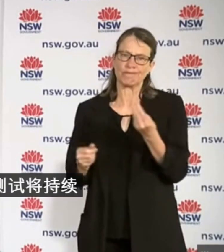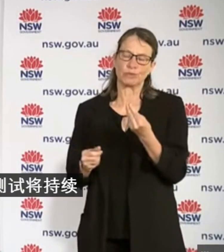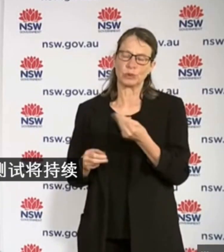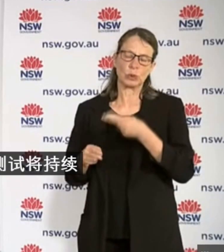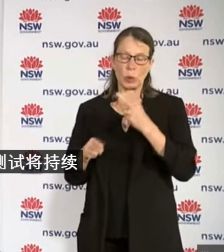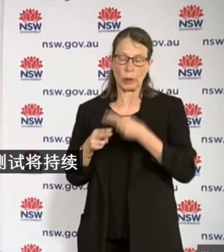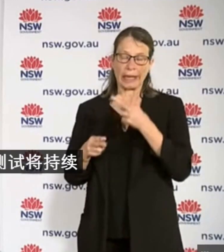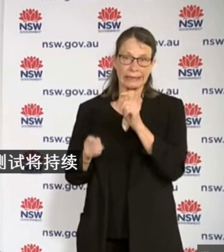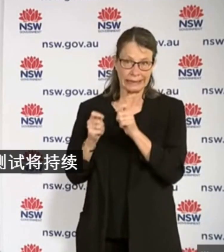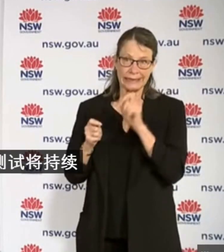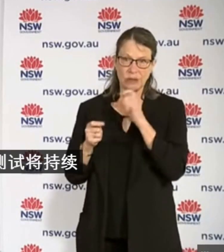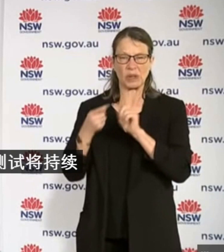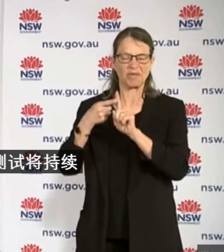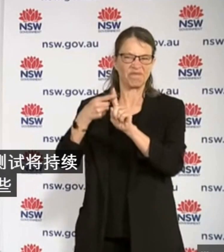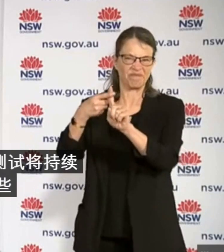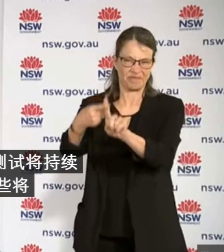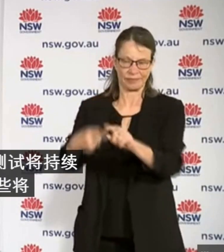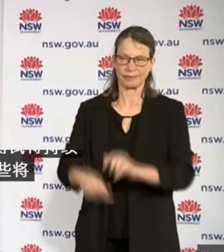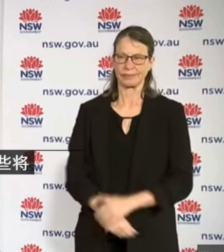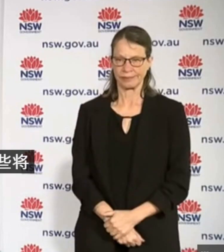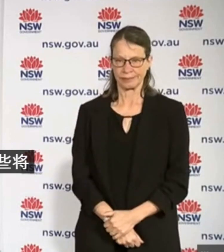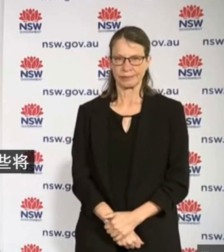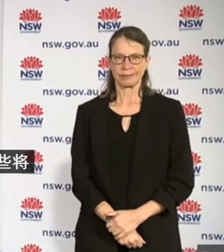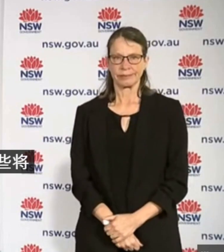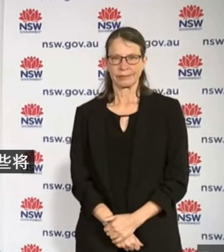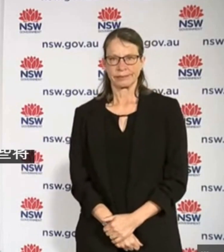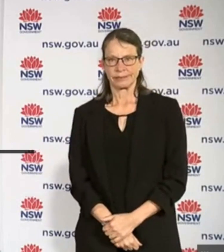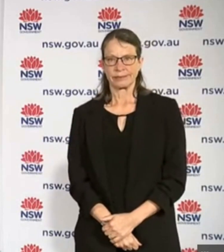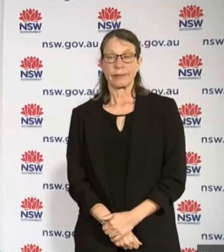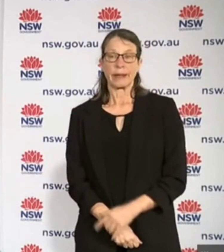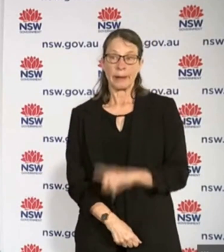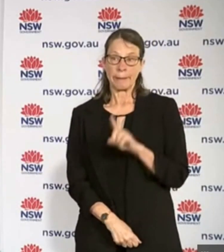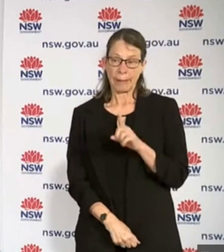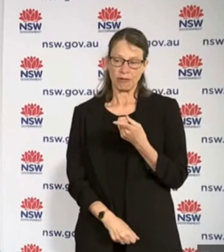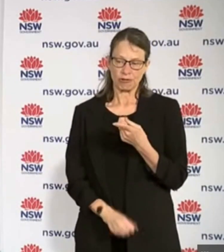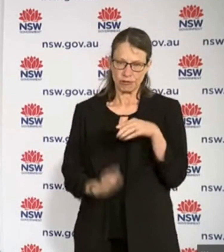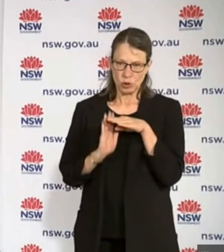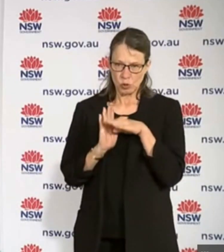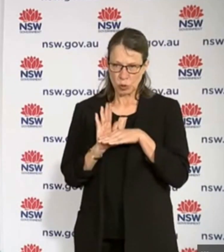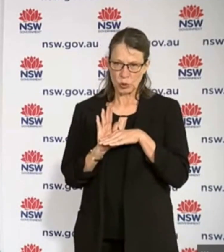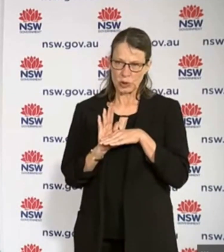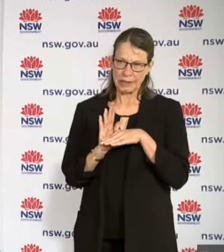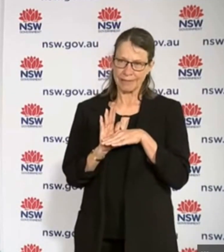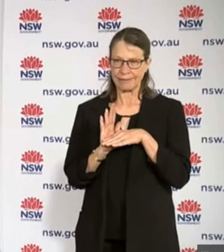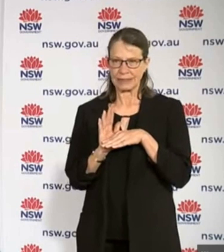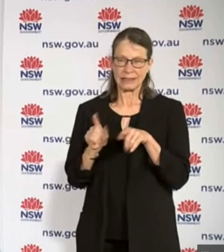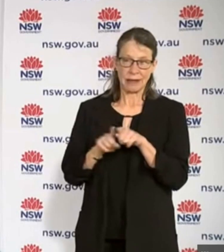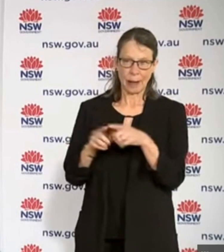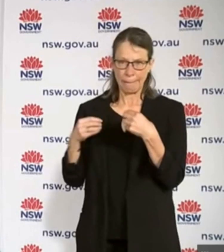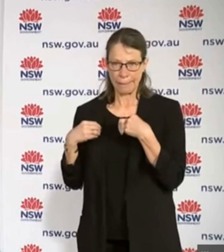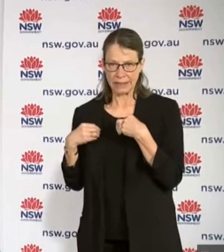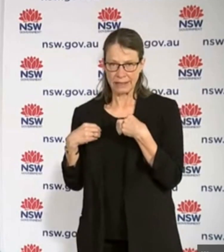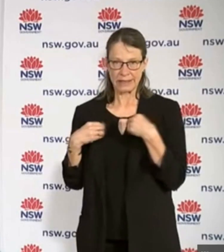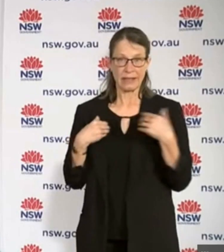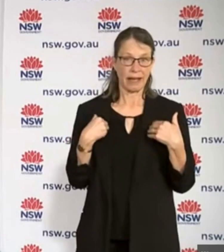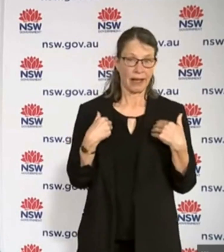continue into the future. So some of this will be about industry and health and other agencies